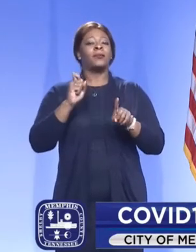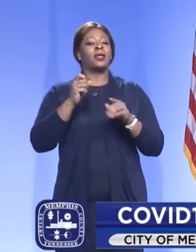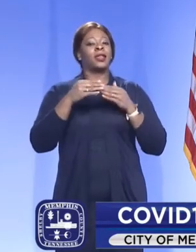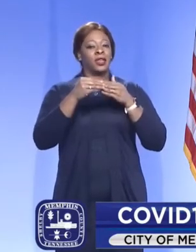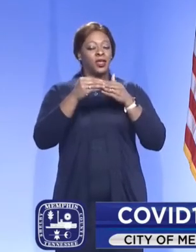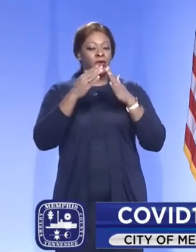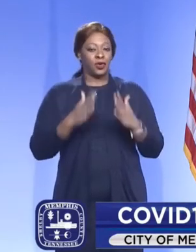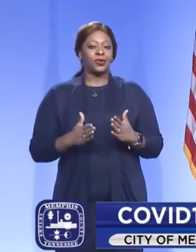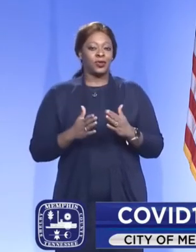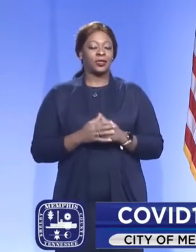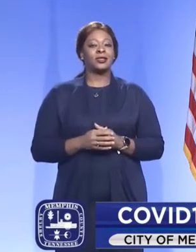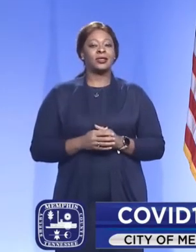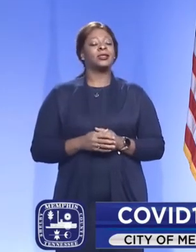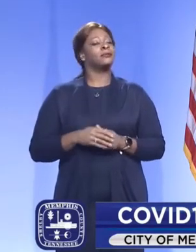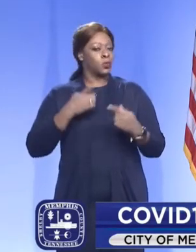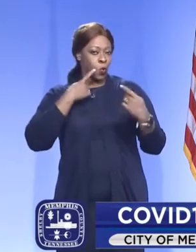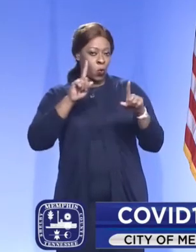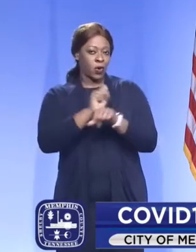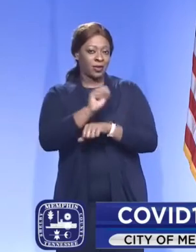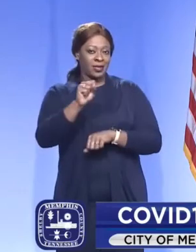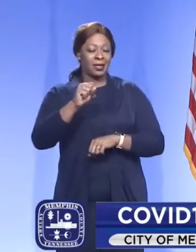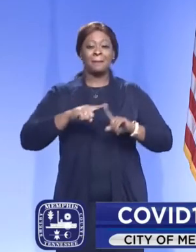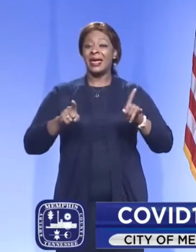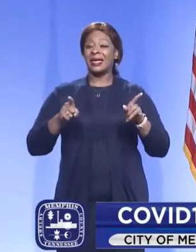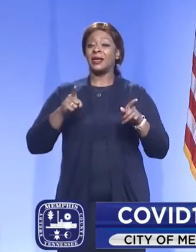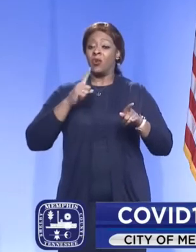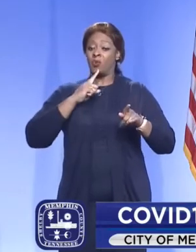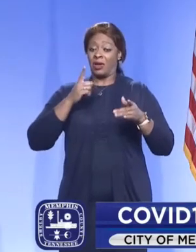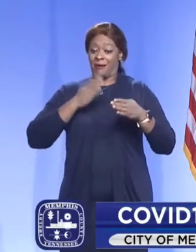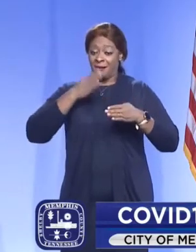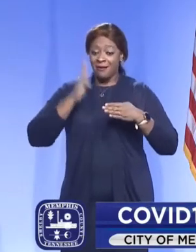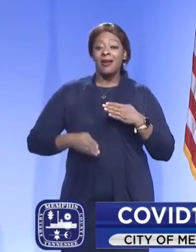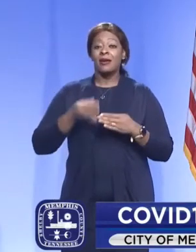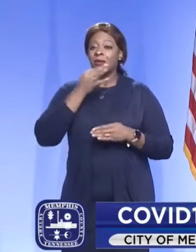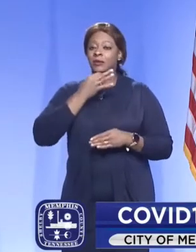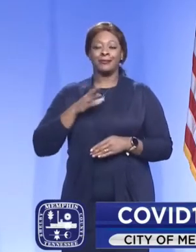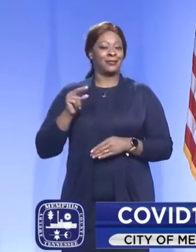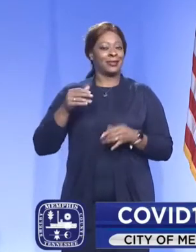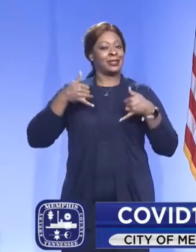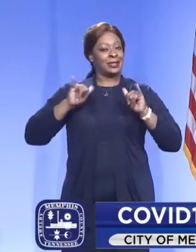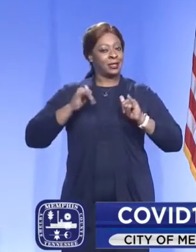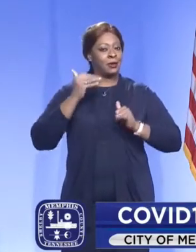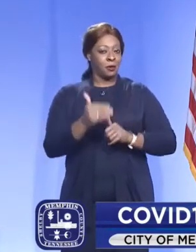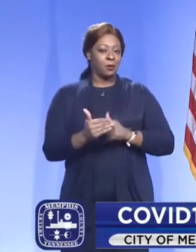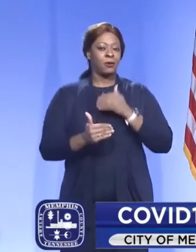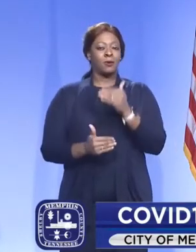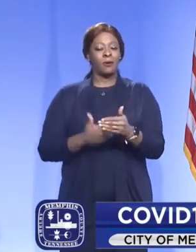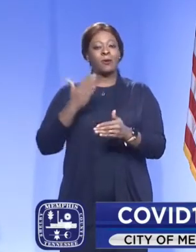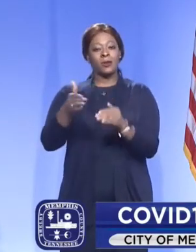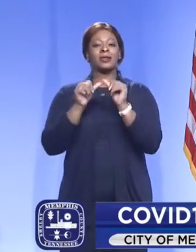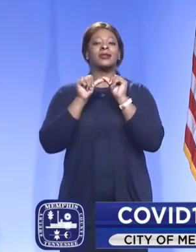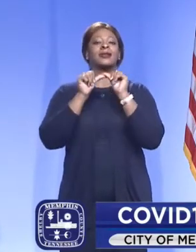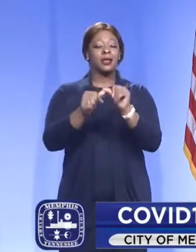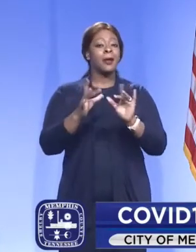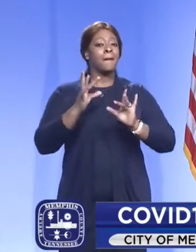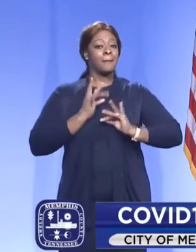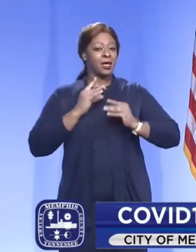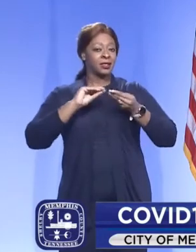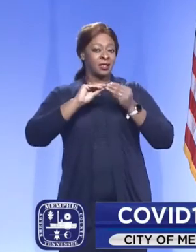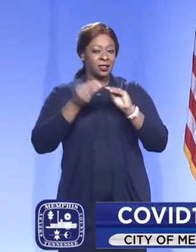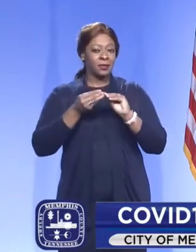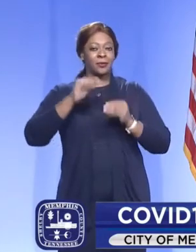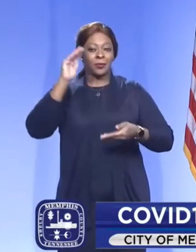leadership. It's working, but we are clearly not out of the woods yet. We have to stay the course in order to get our positivity rate down into